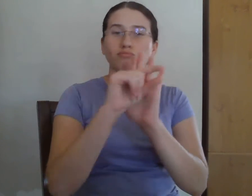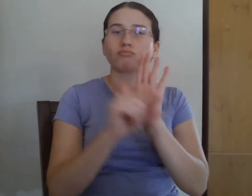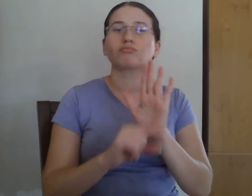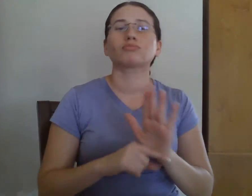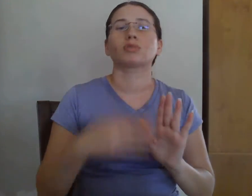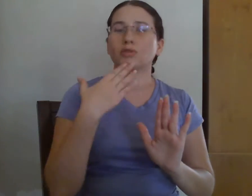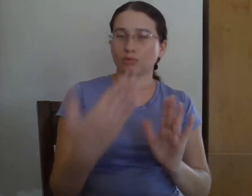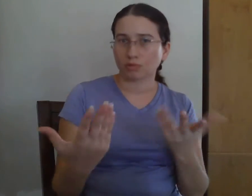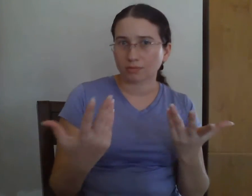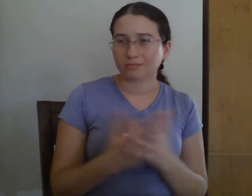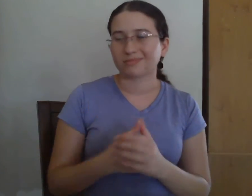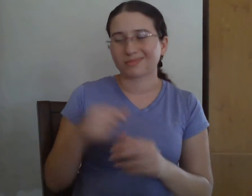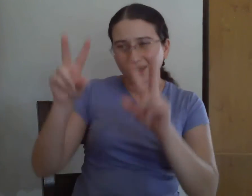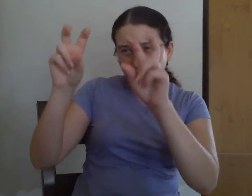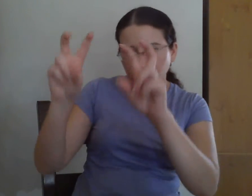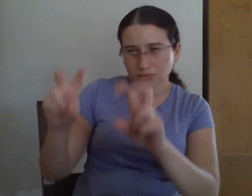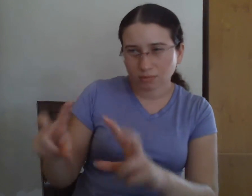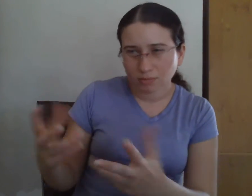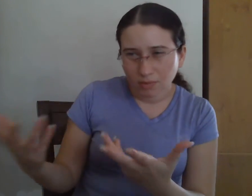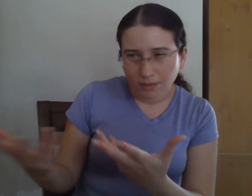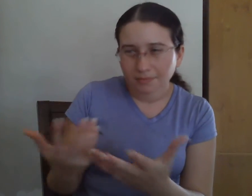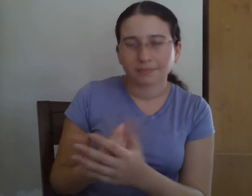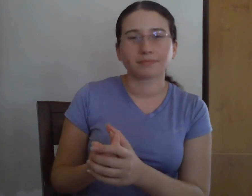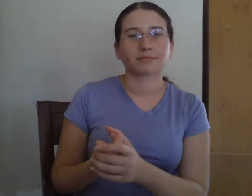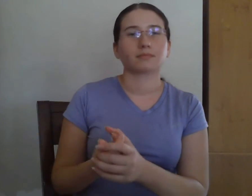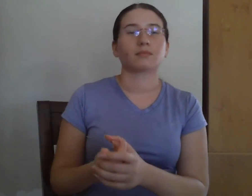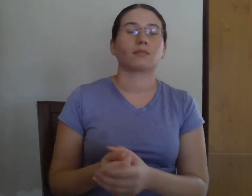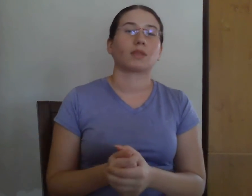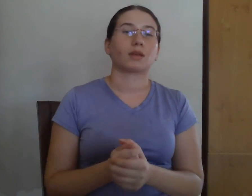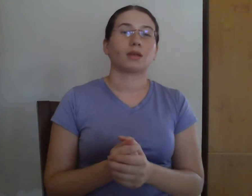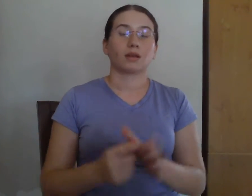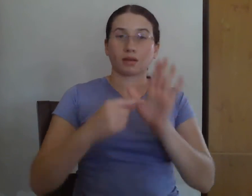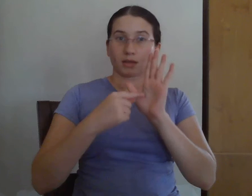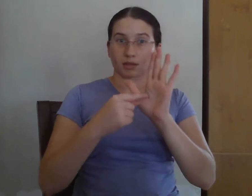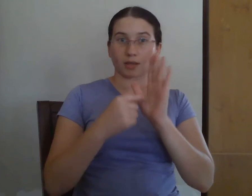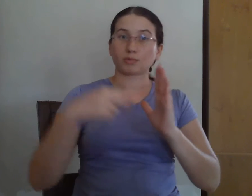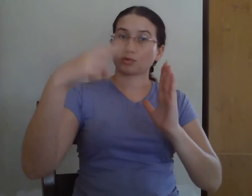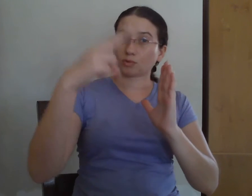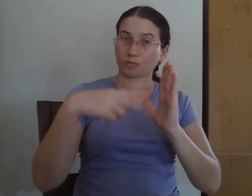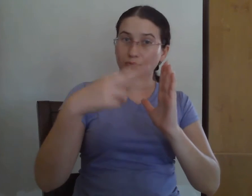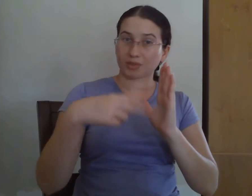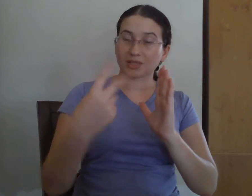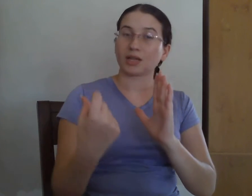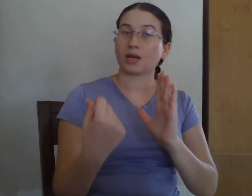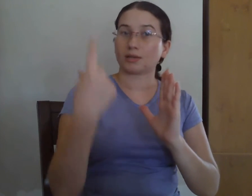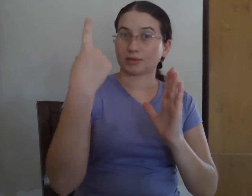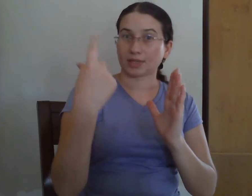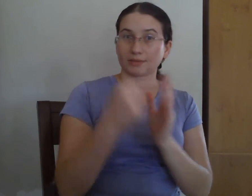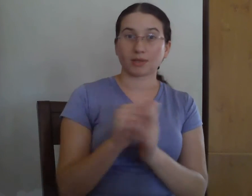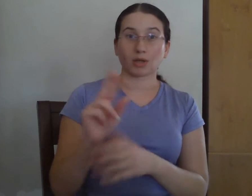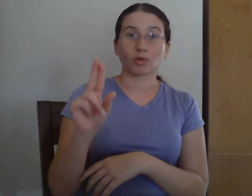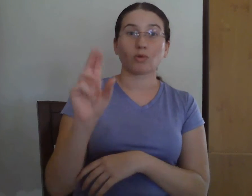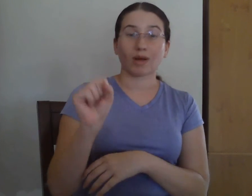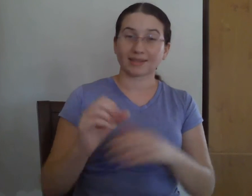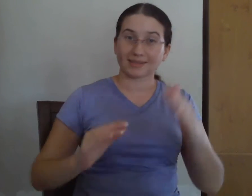the rankings for reading proficiency. The US isn't number one. We're not even in the top 10. We're